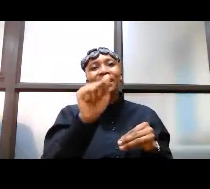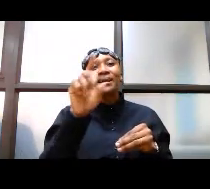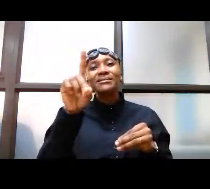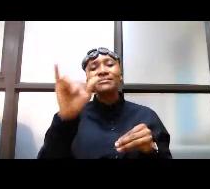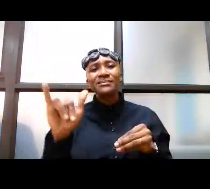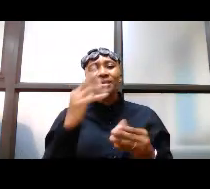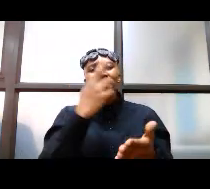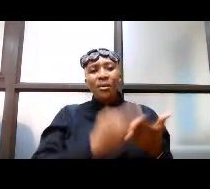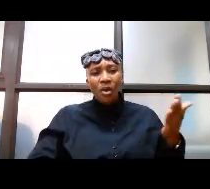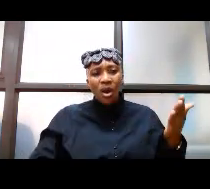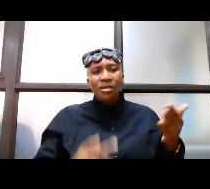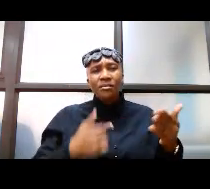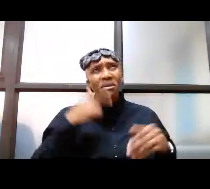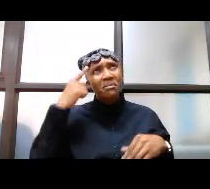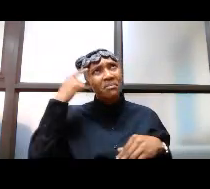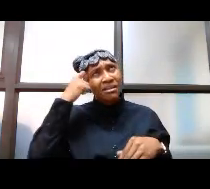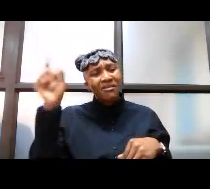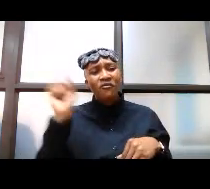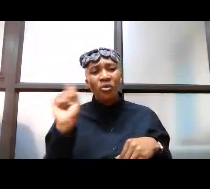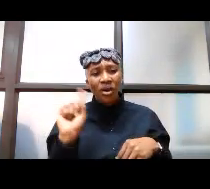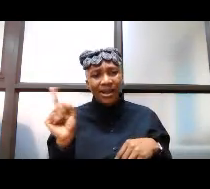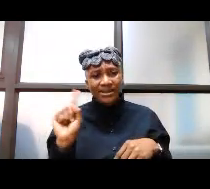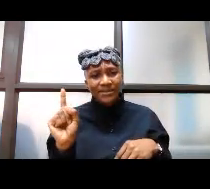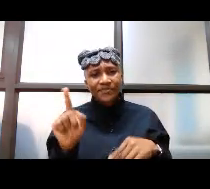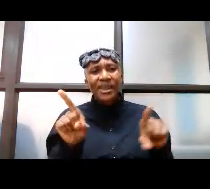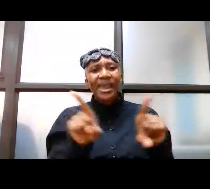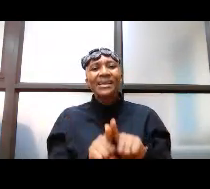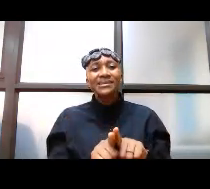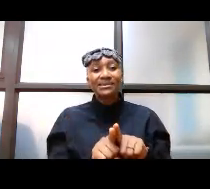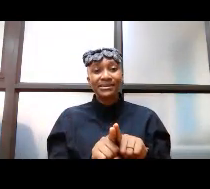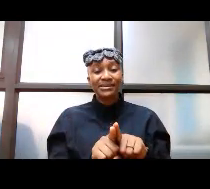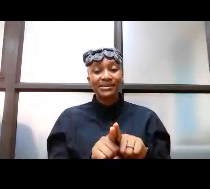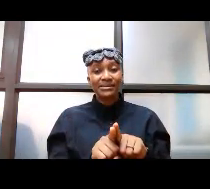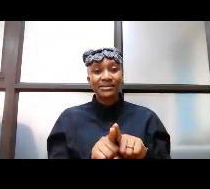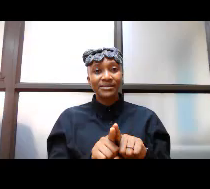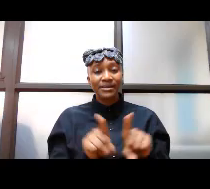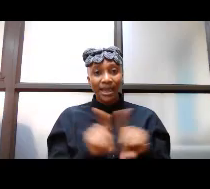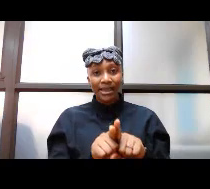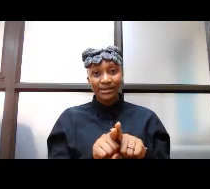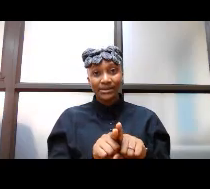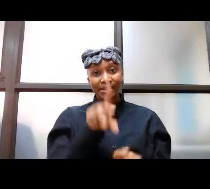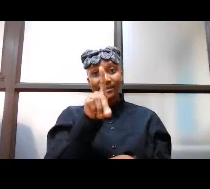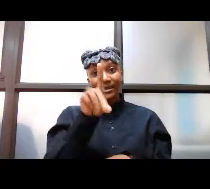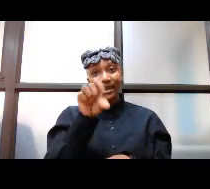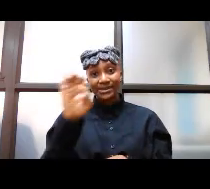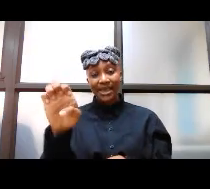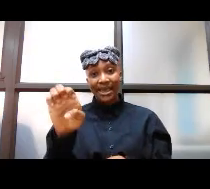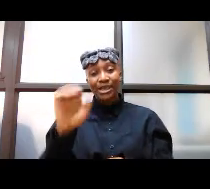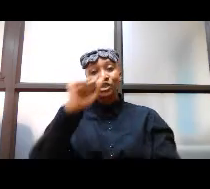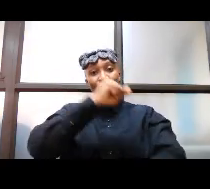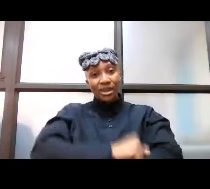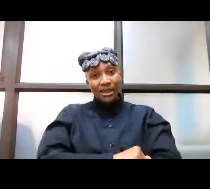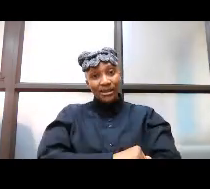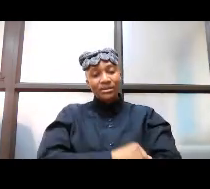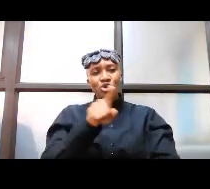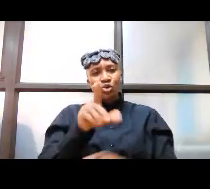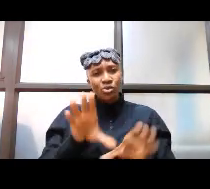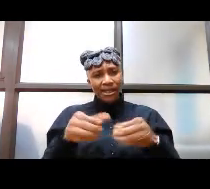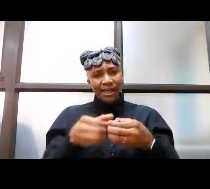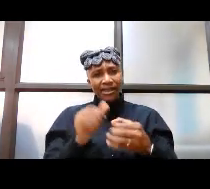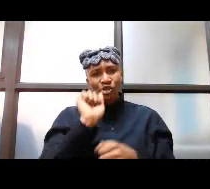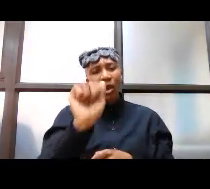that as a DSE student, at some point in your class, you should have